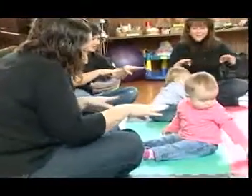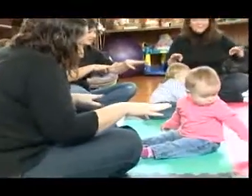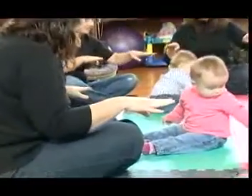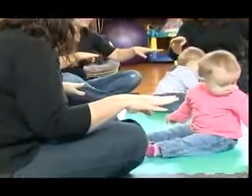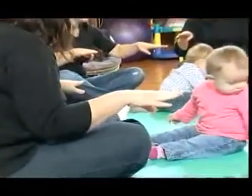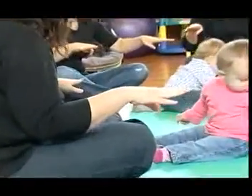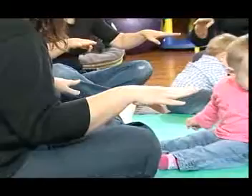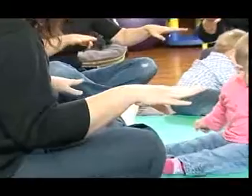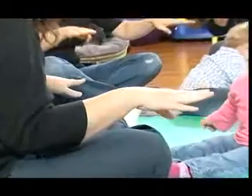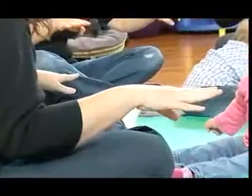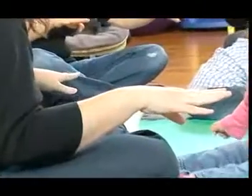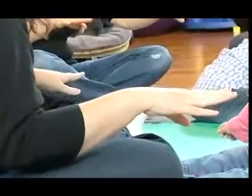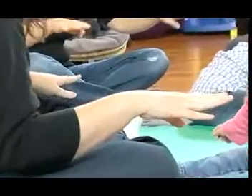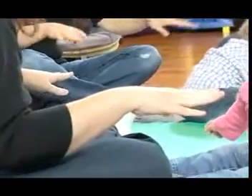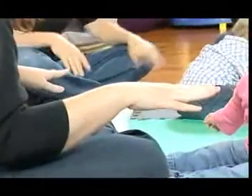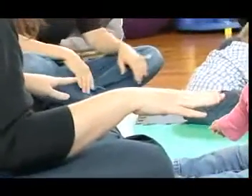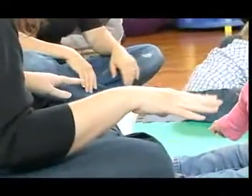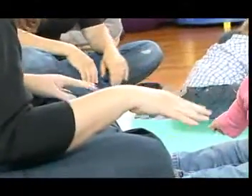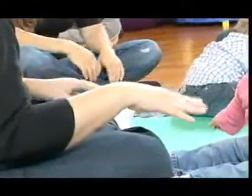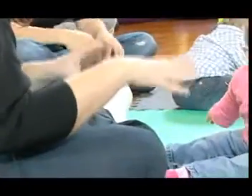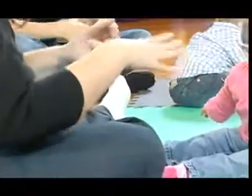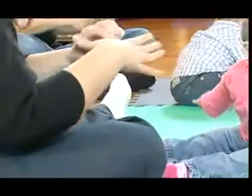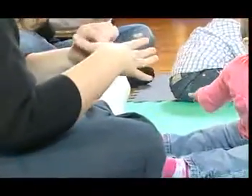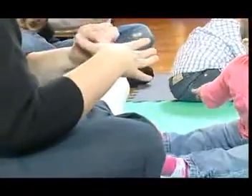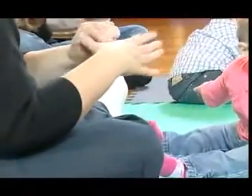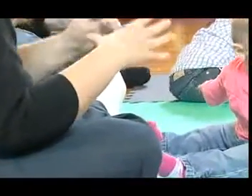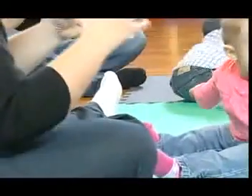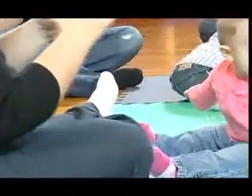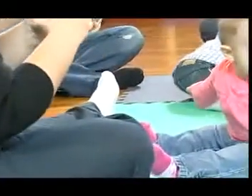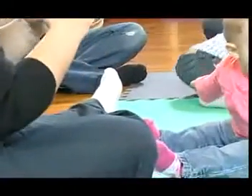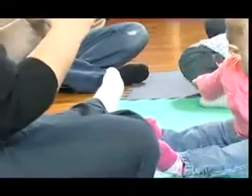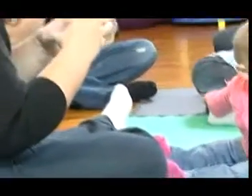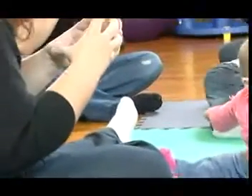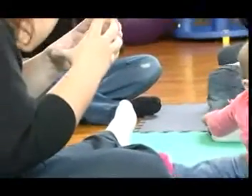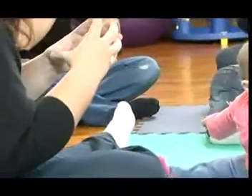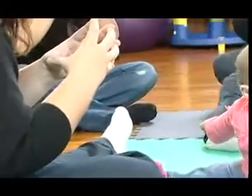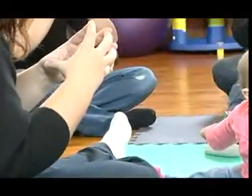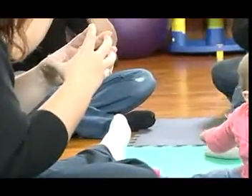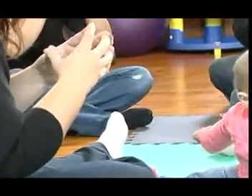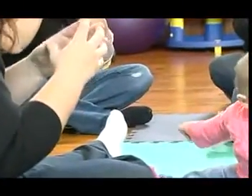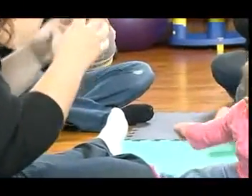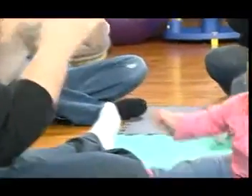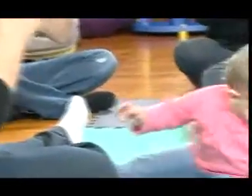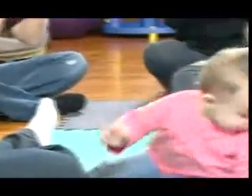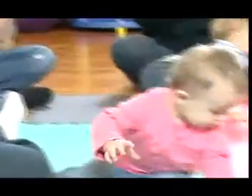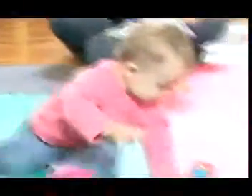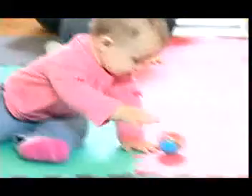showing parents how to sign to a nursery rhyme or giving them tips and tricks on how to do things, that will